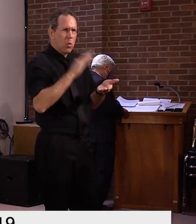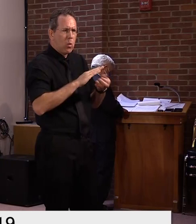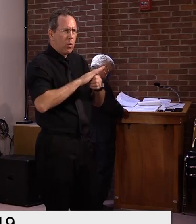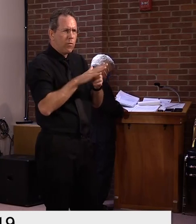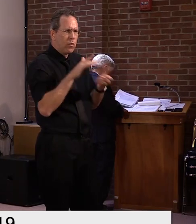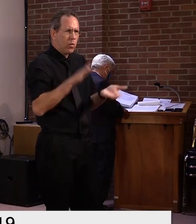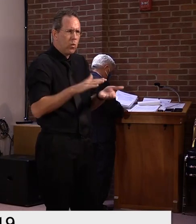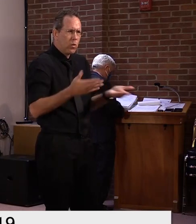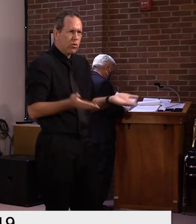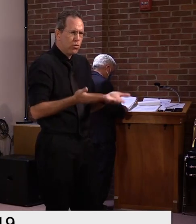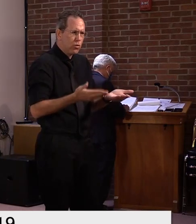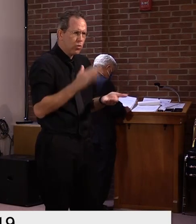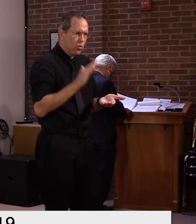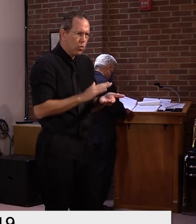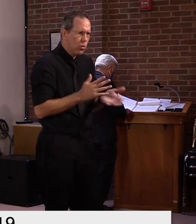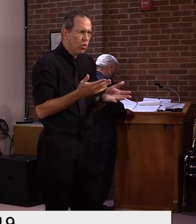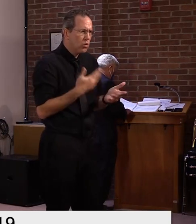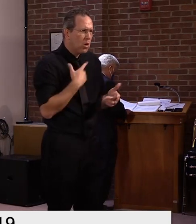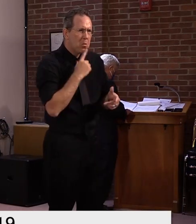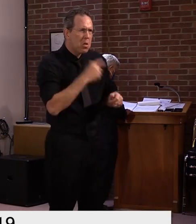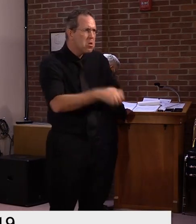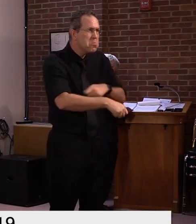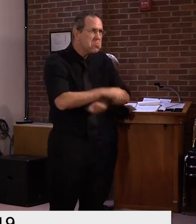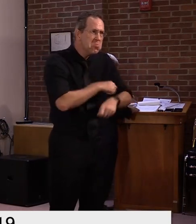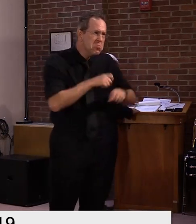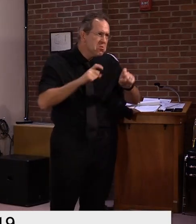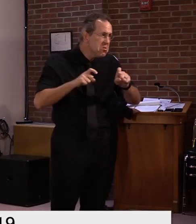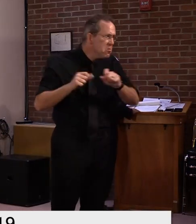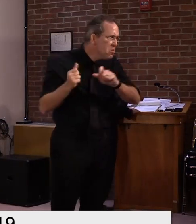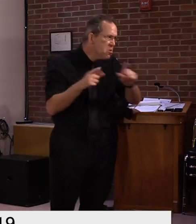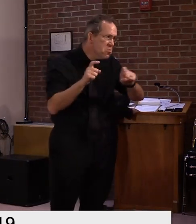in our plan. So perhaps Dr. Levine would like to comment further.